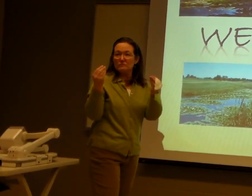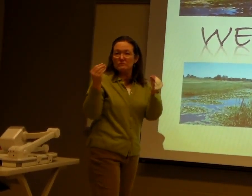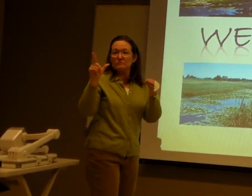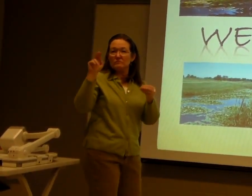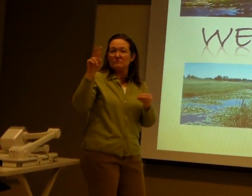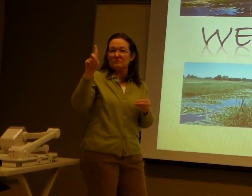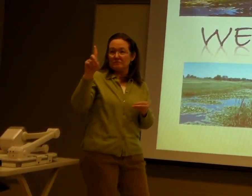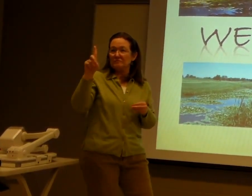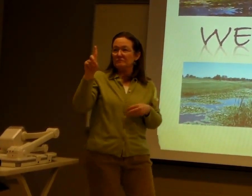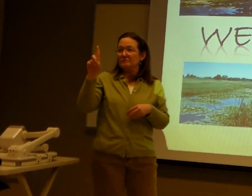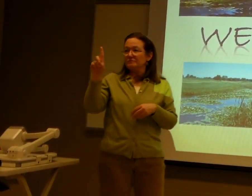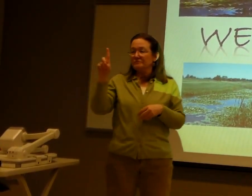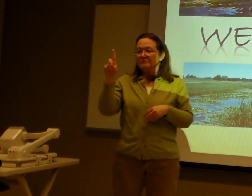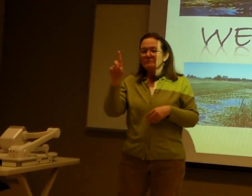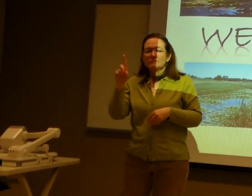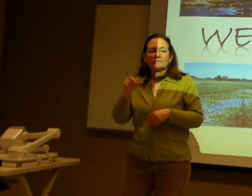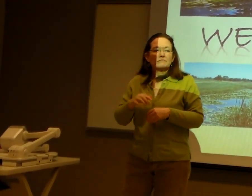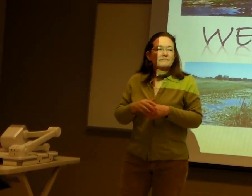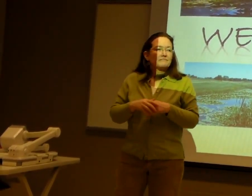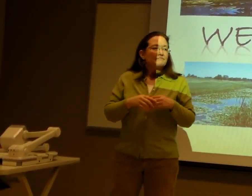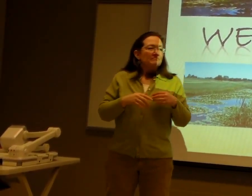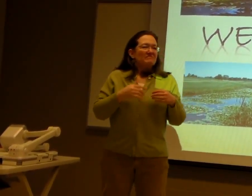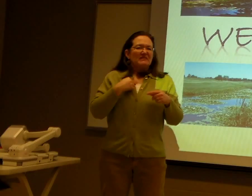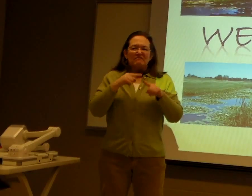So we'll go ahead and start. The wetlands.